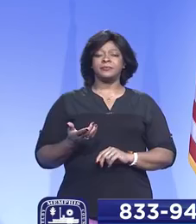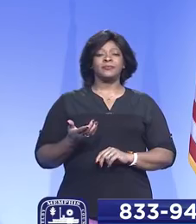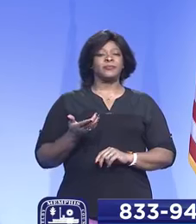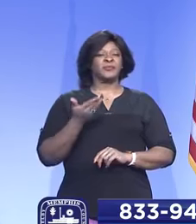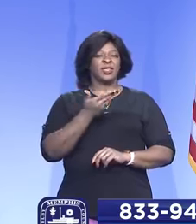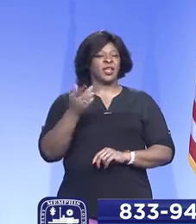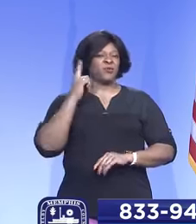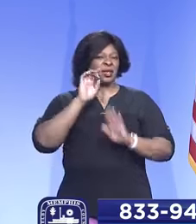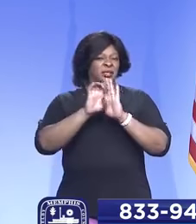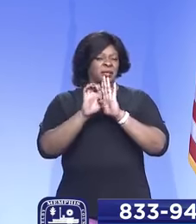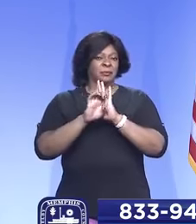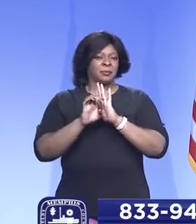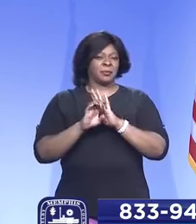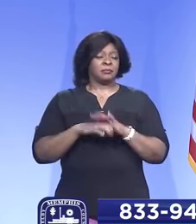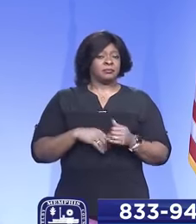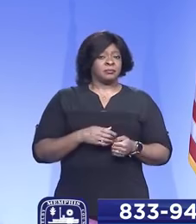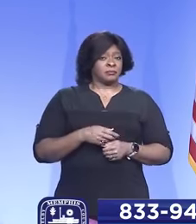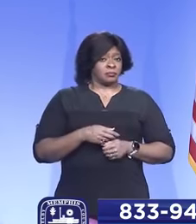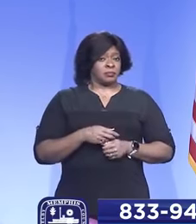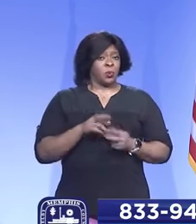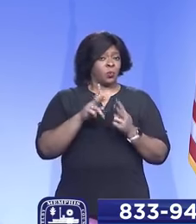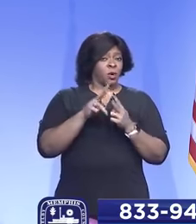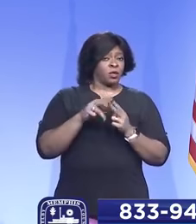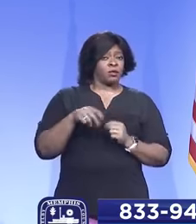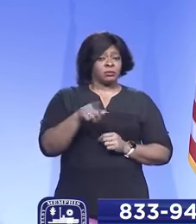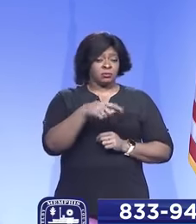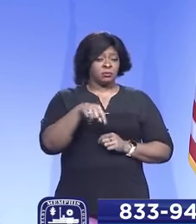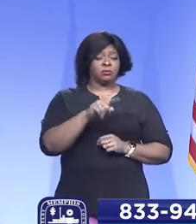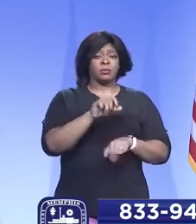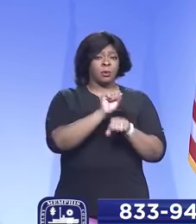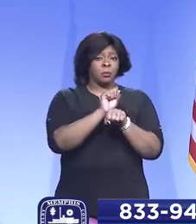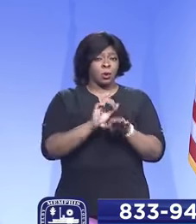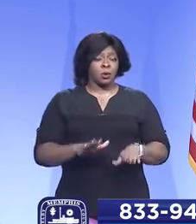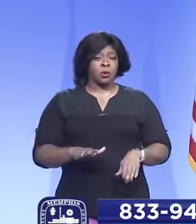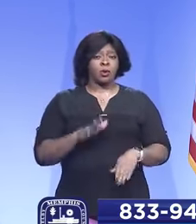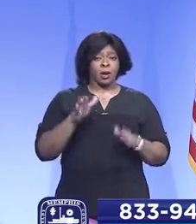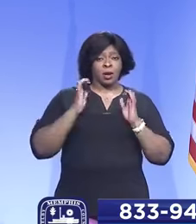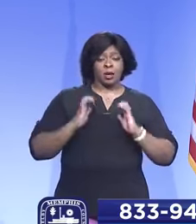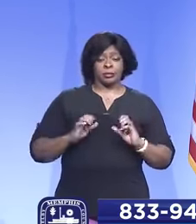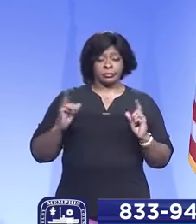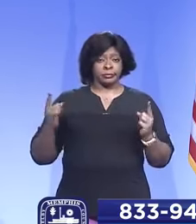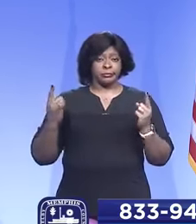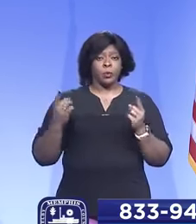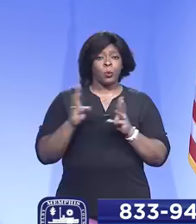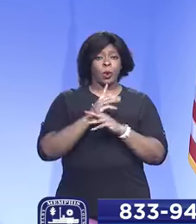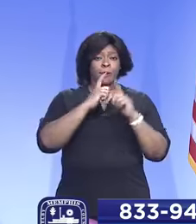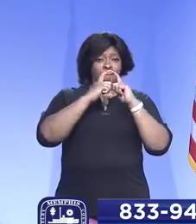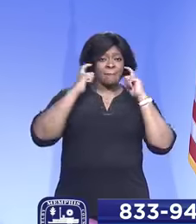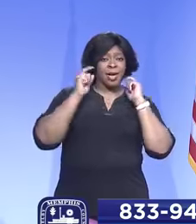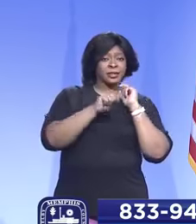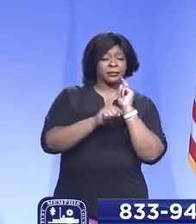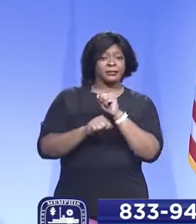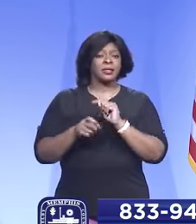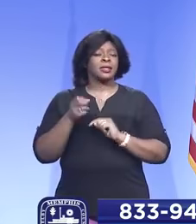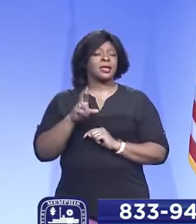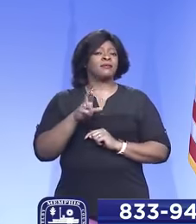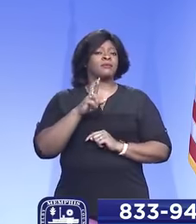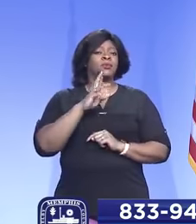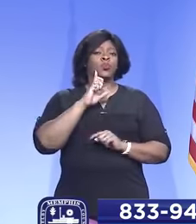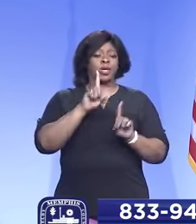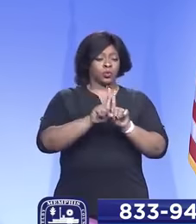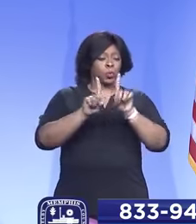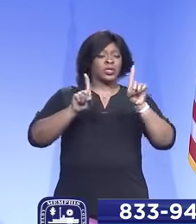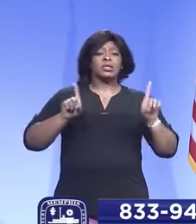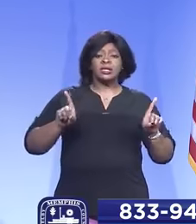things such as whether or not your employees or your customers are wearing masks, whether they are